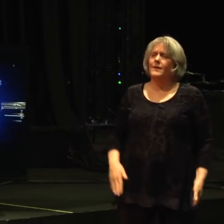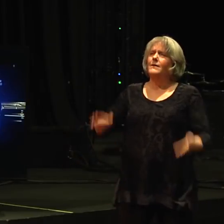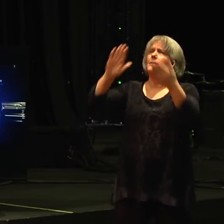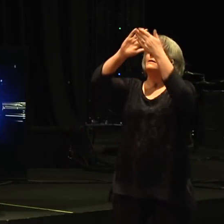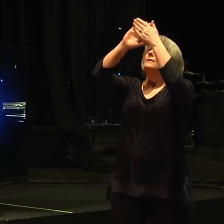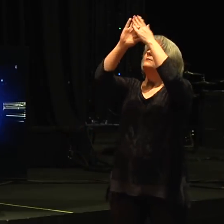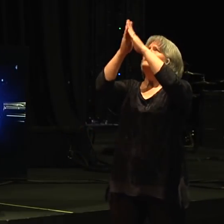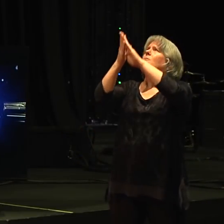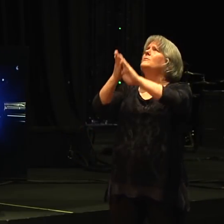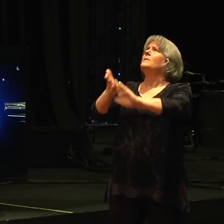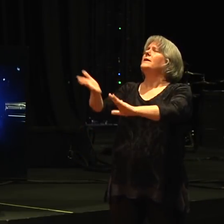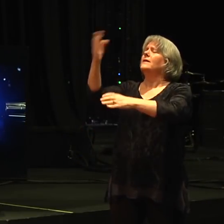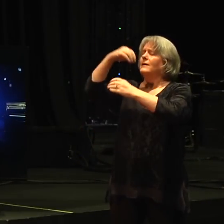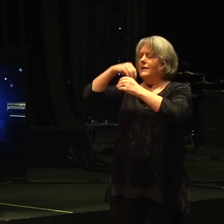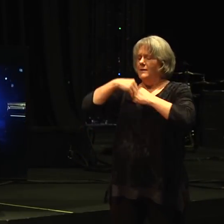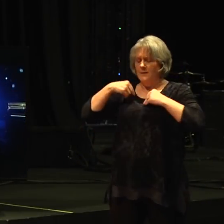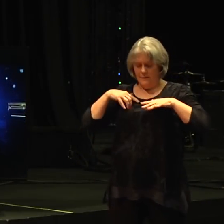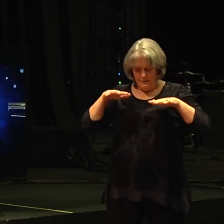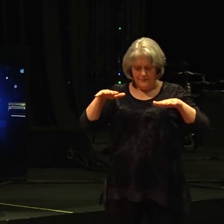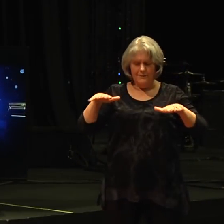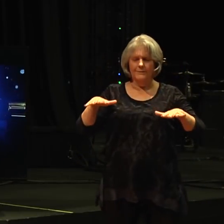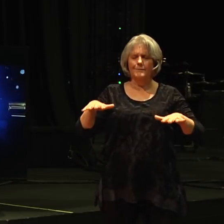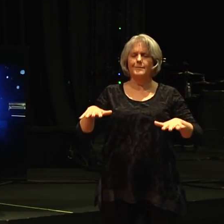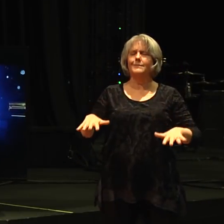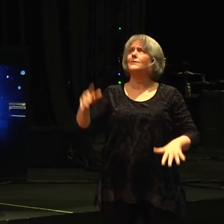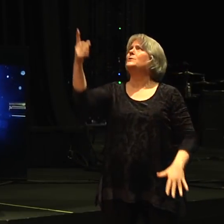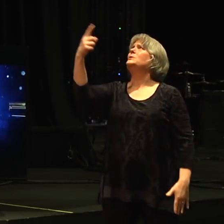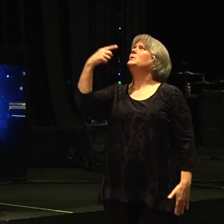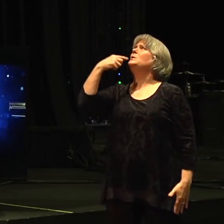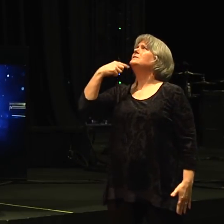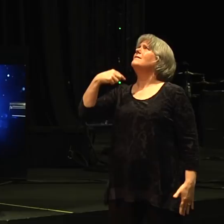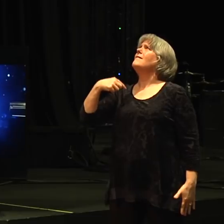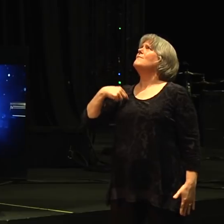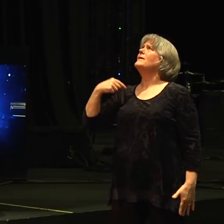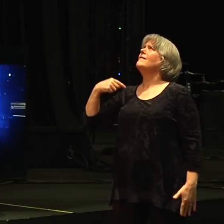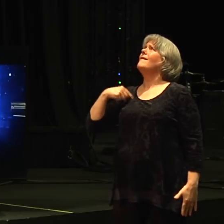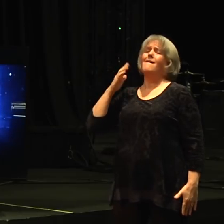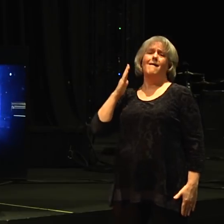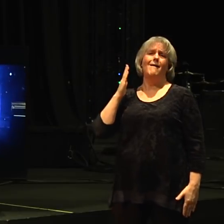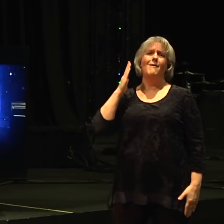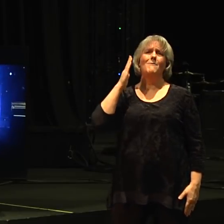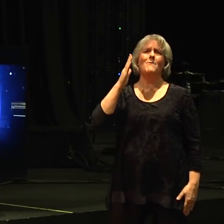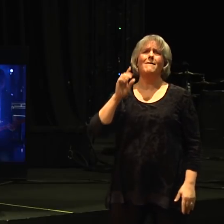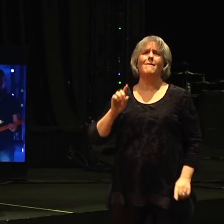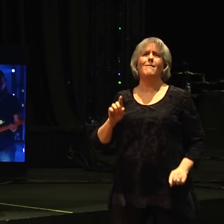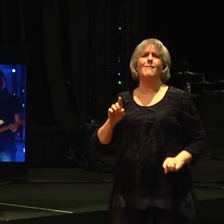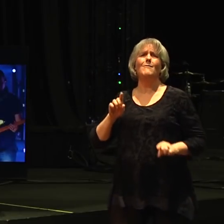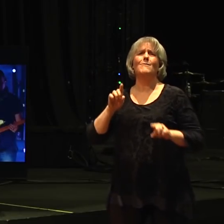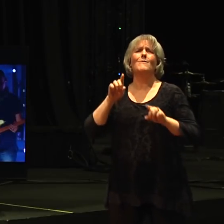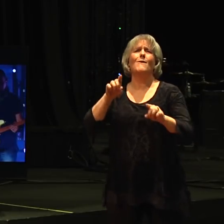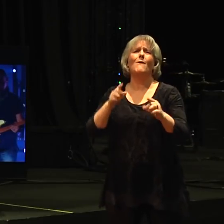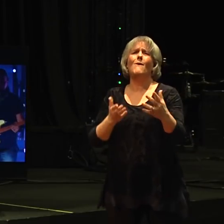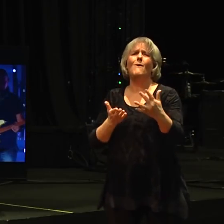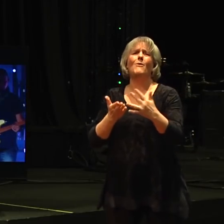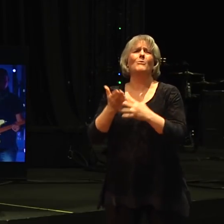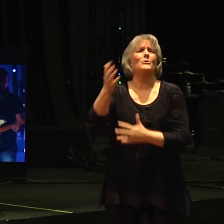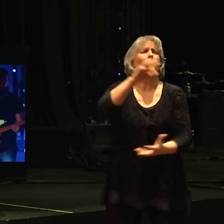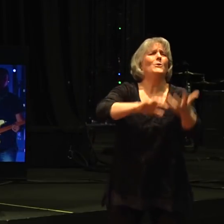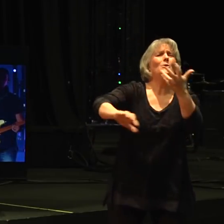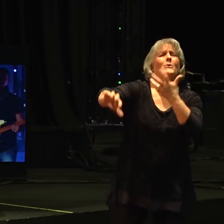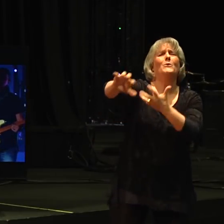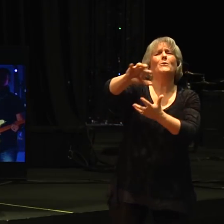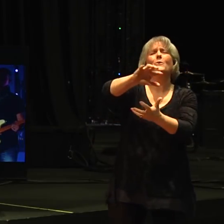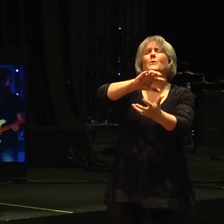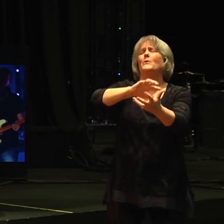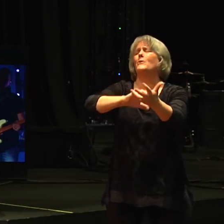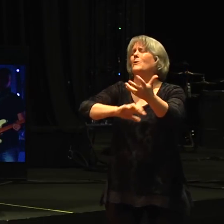Oh, peace be still, say the word, and I will set my feet upon